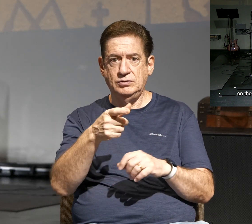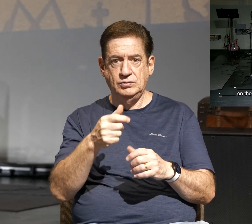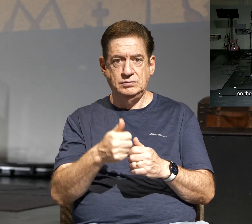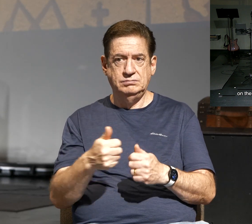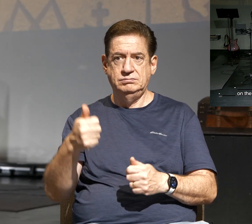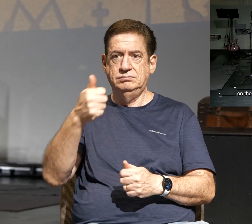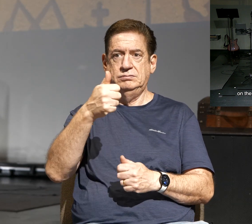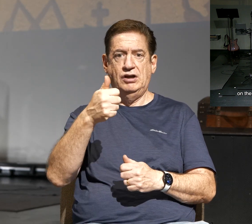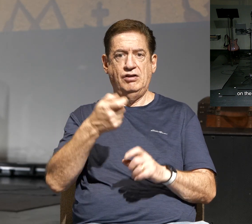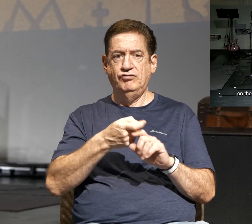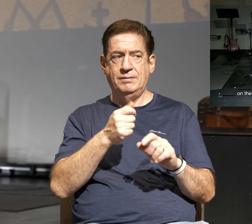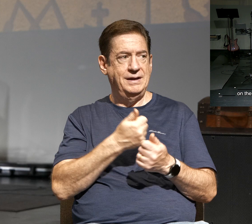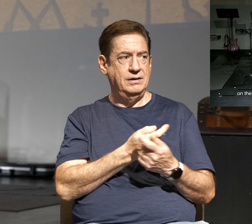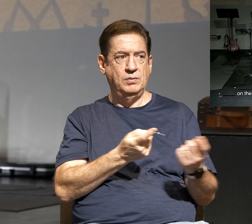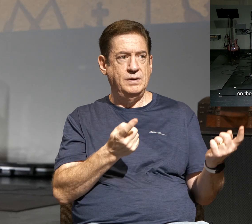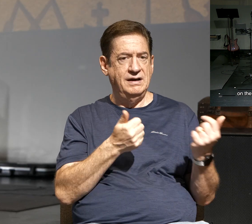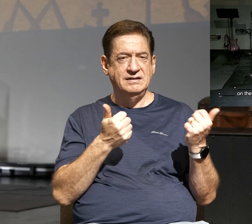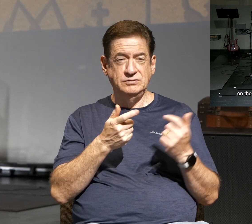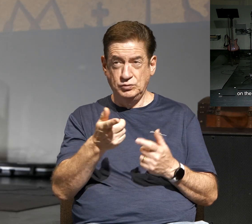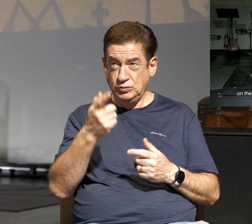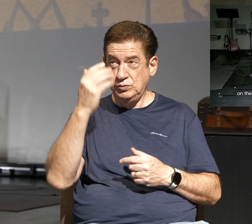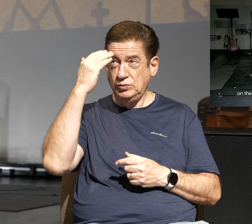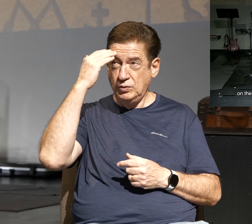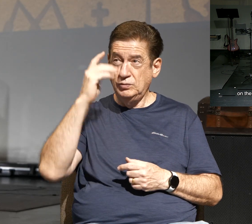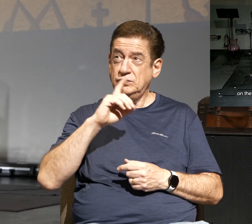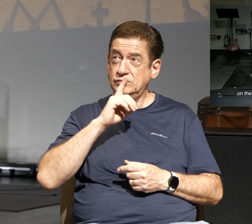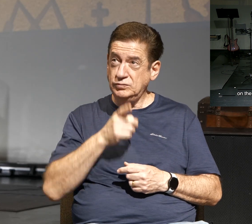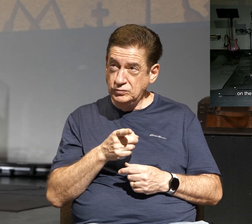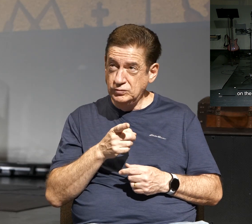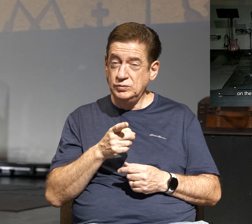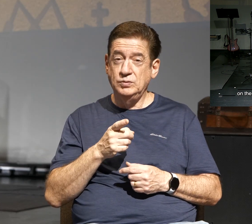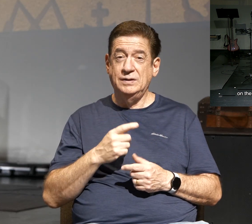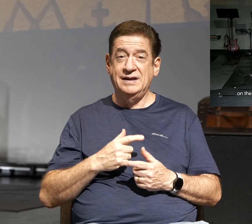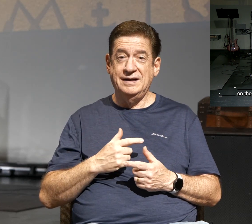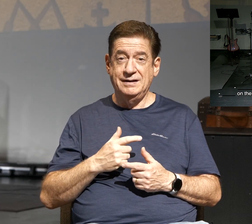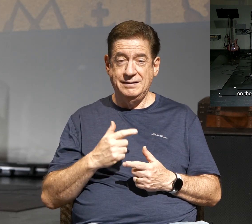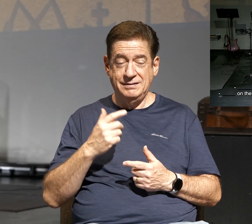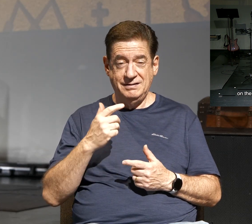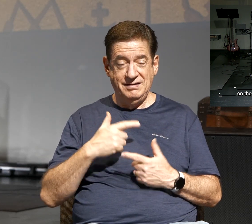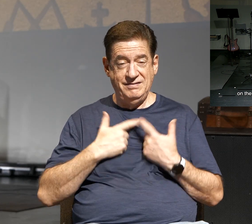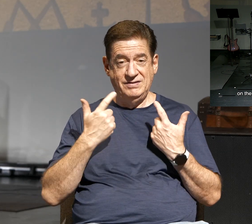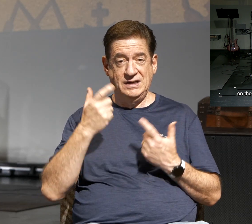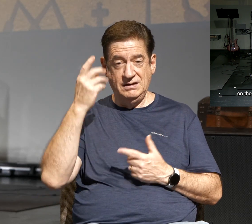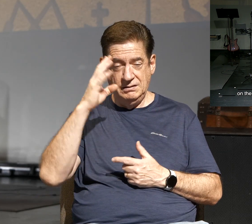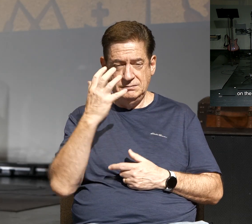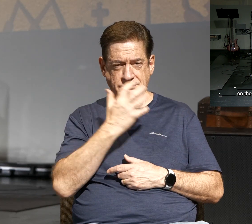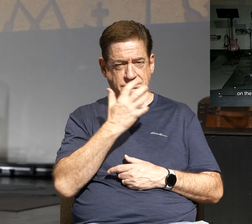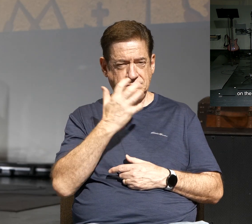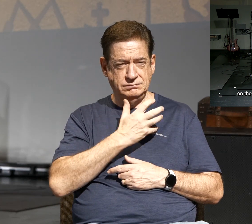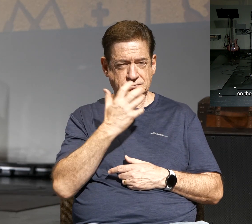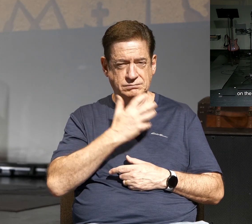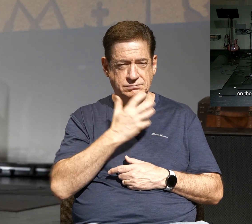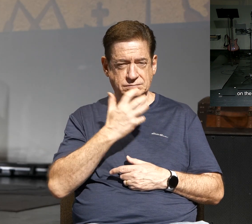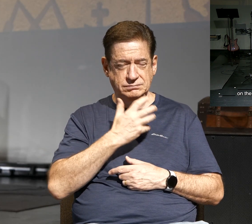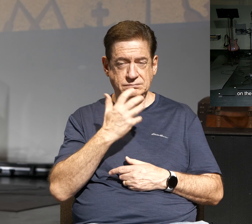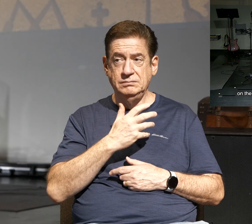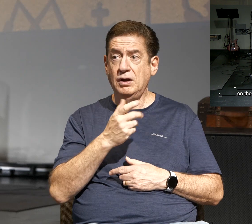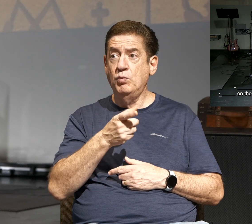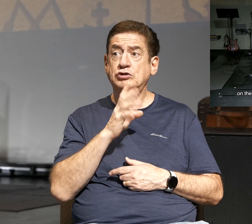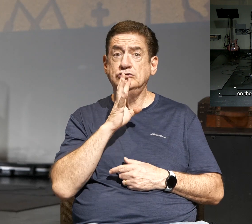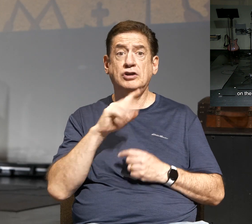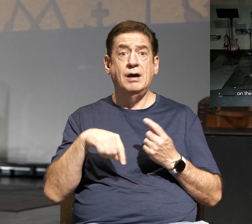else, that you know the true and living God. That is amazing. Oh, my goodness. And really what he's talking about